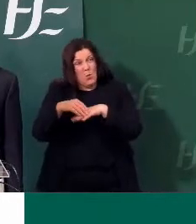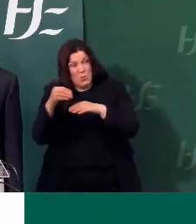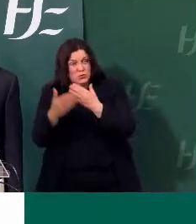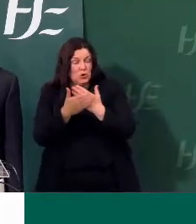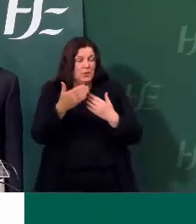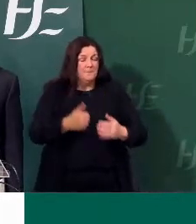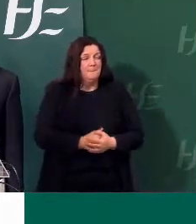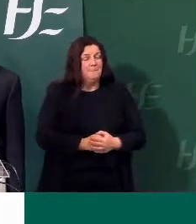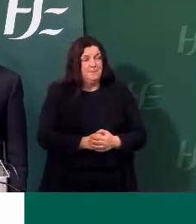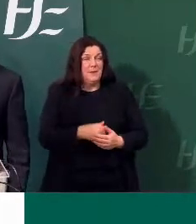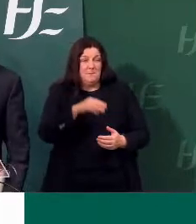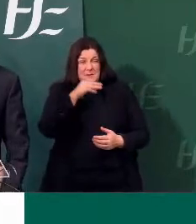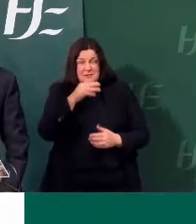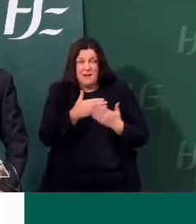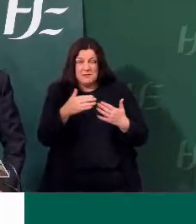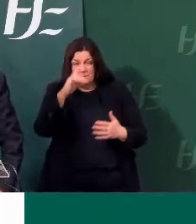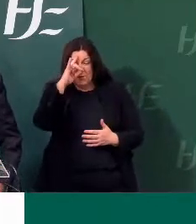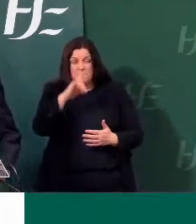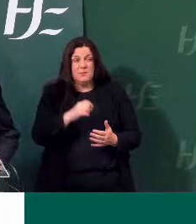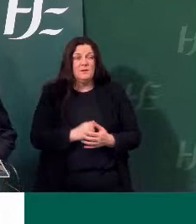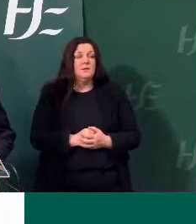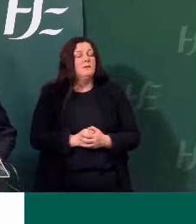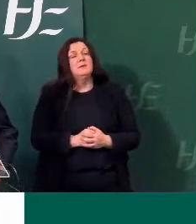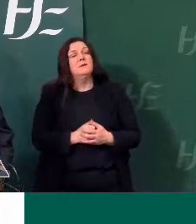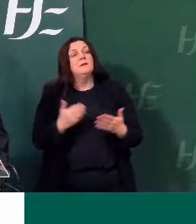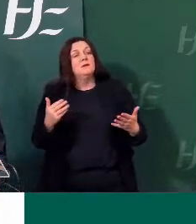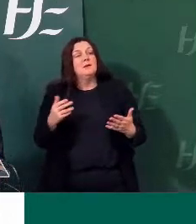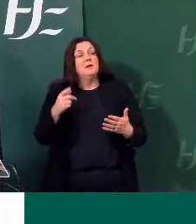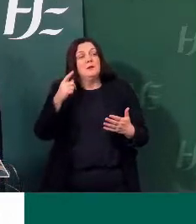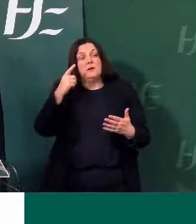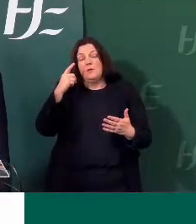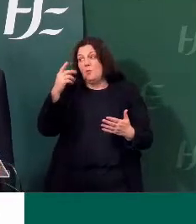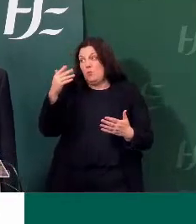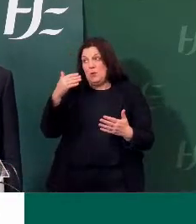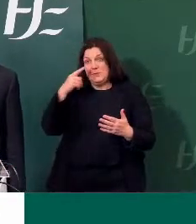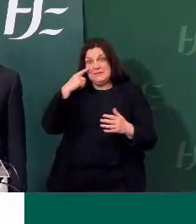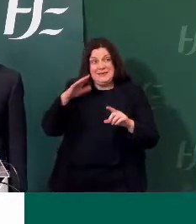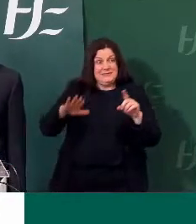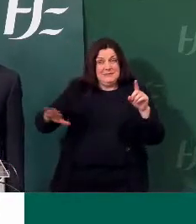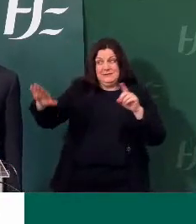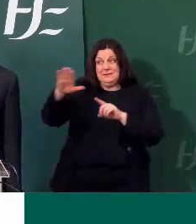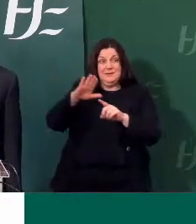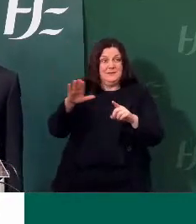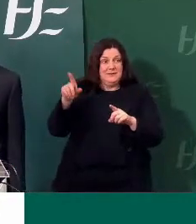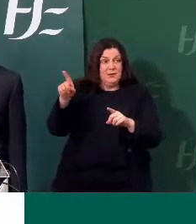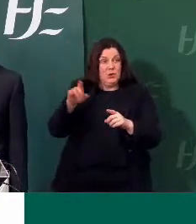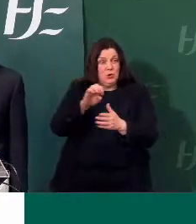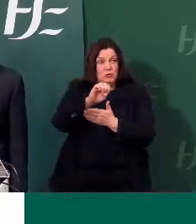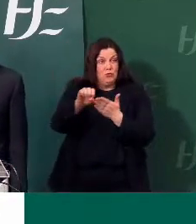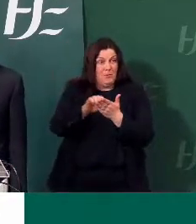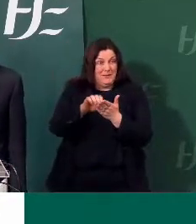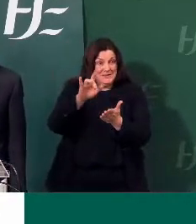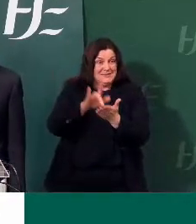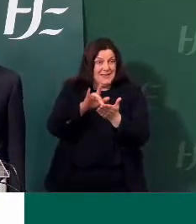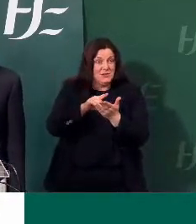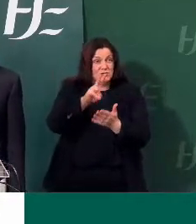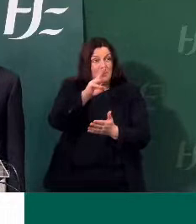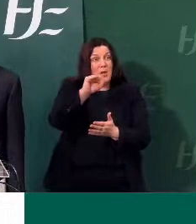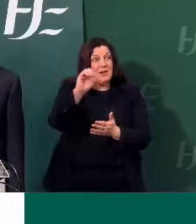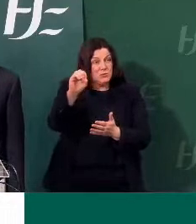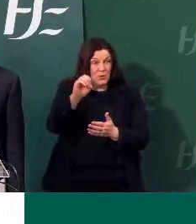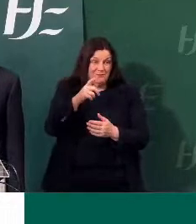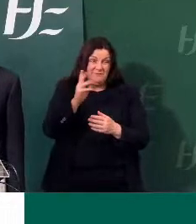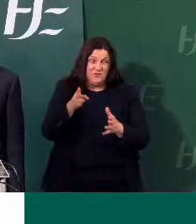hope. At the same time, as Hans Kluge said, Europe is the epicenter of this pandemic, and we